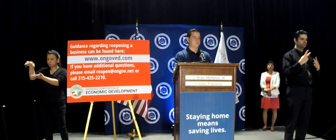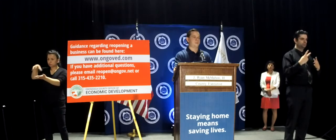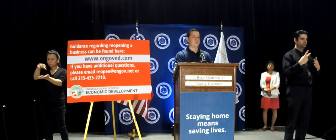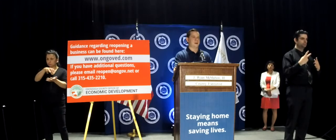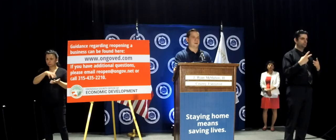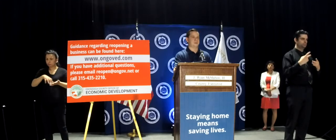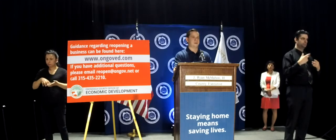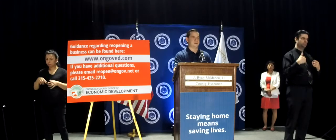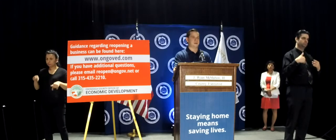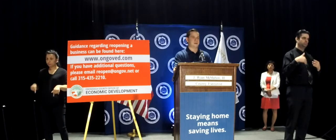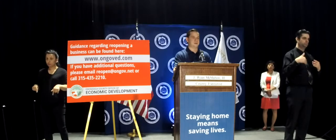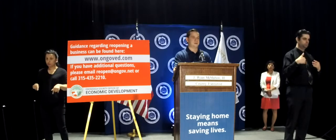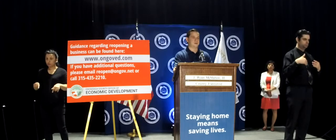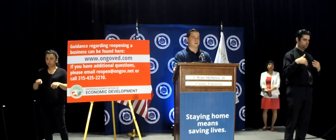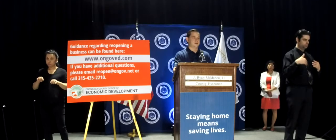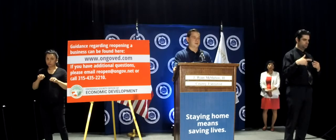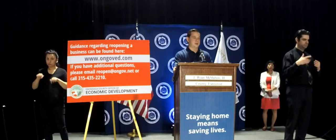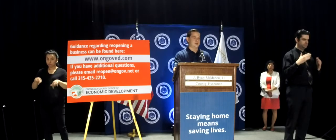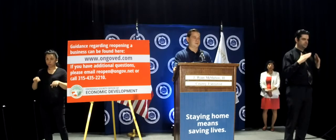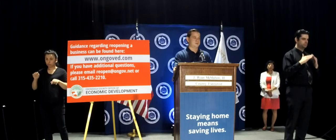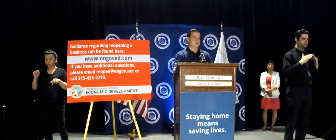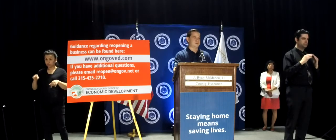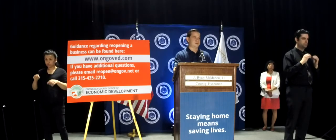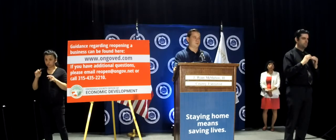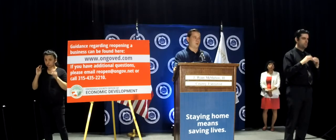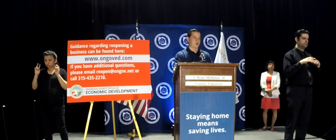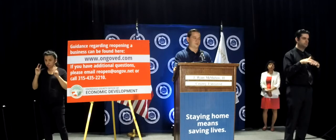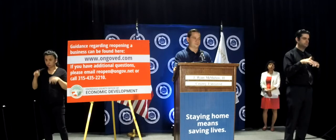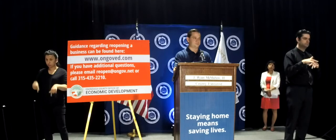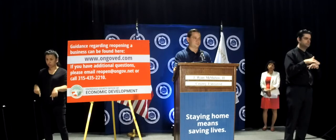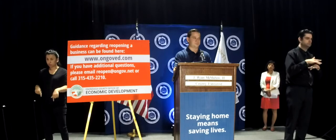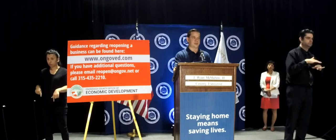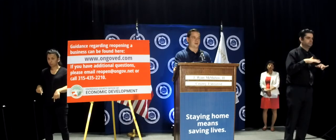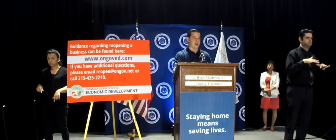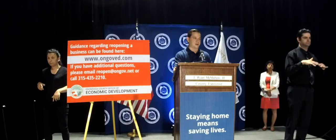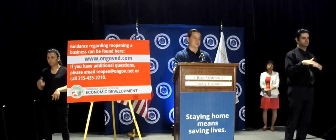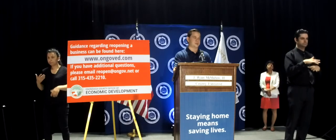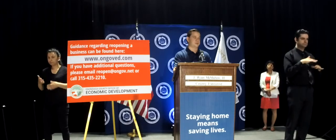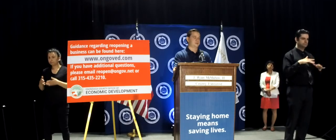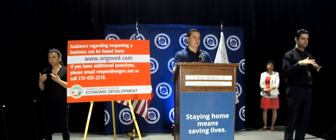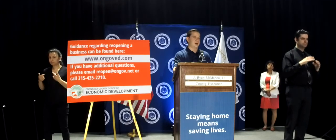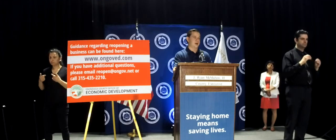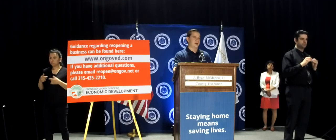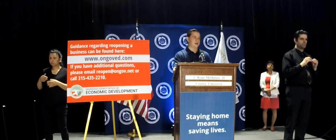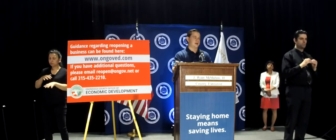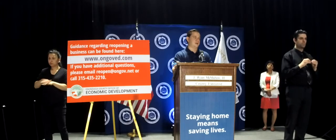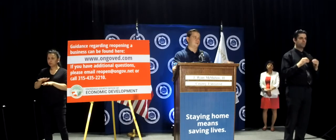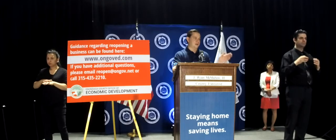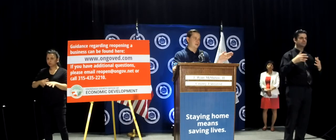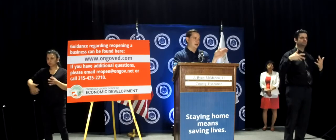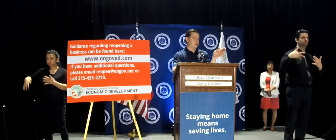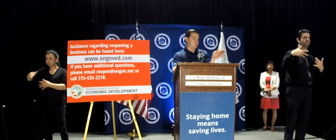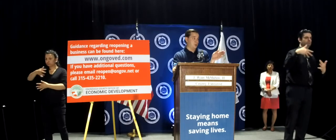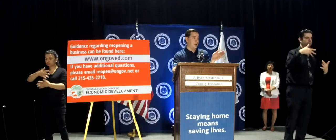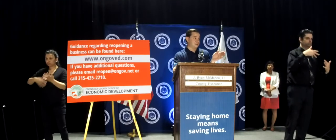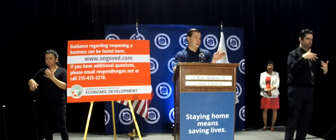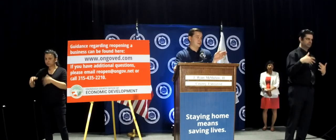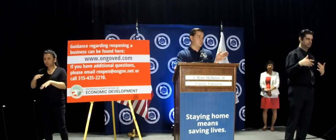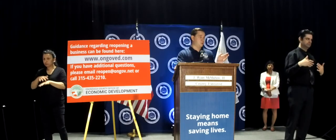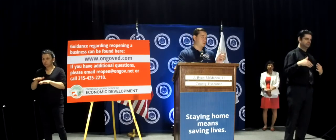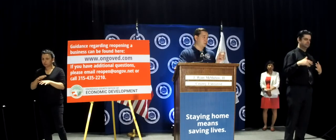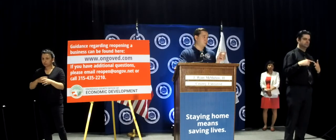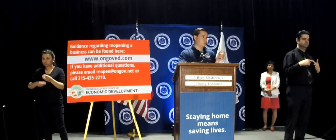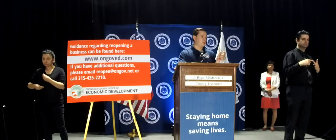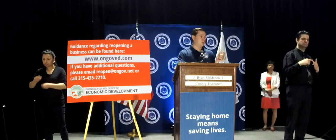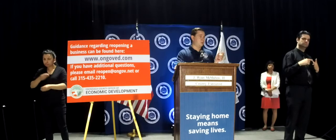little bit, and you'll see more interaction. And if at the end of this